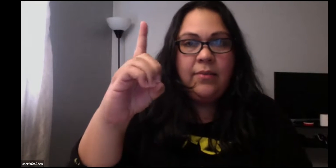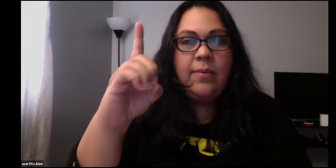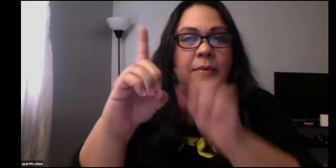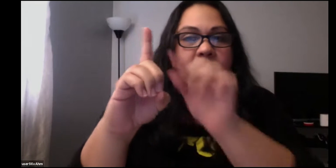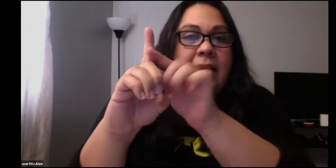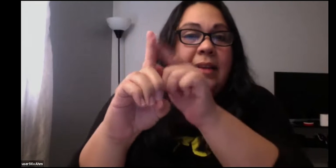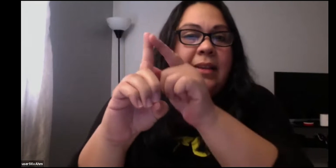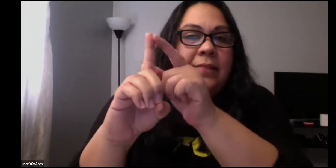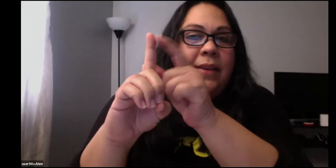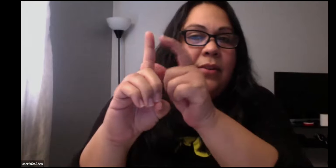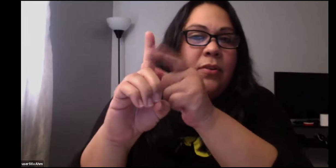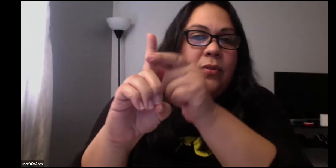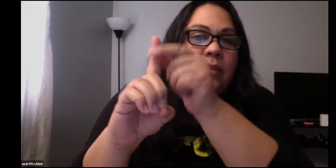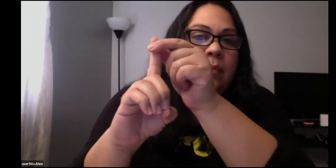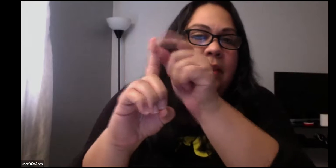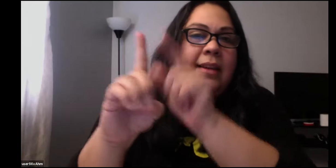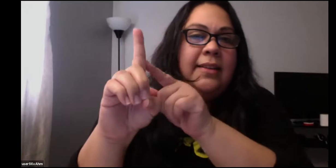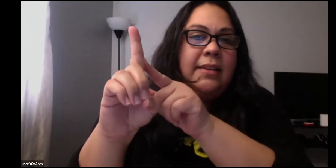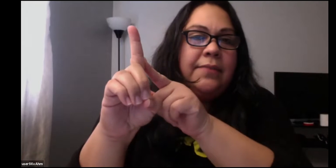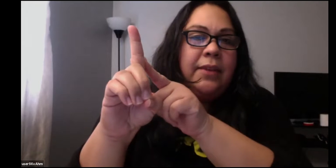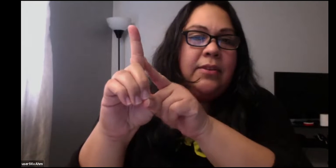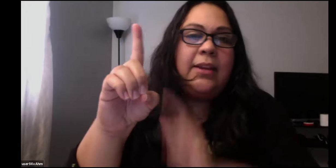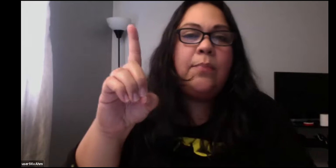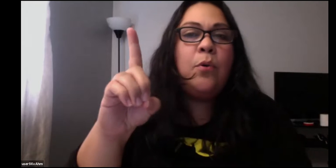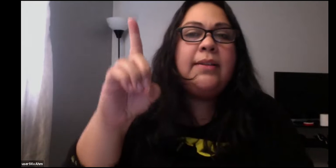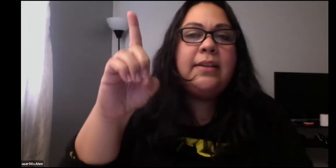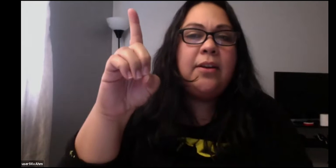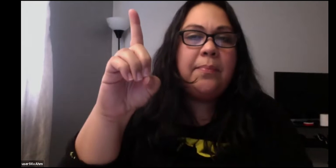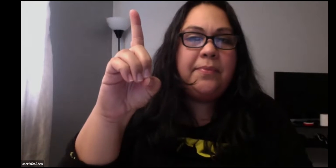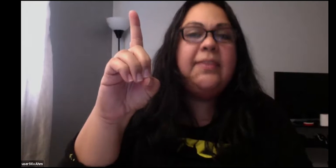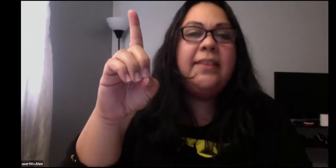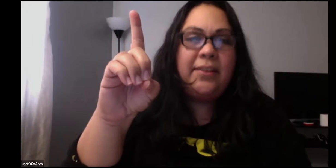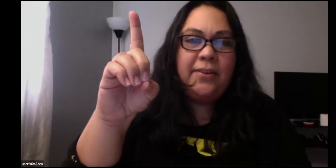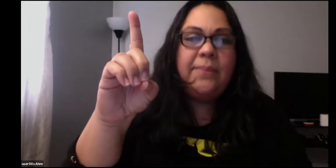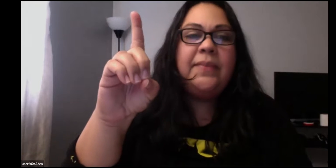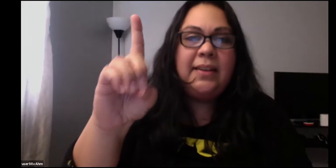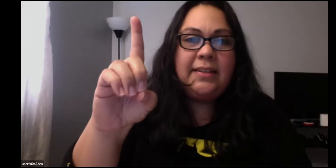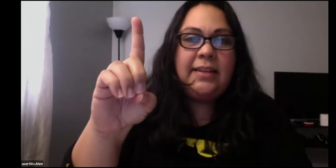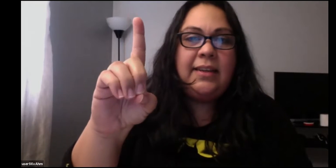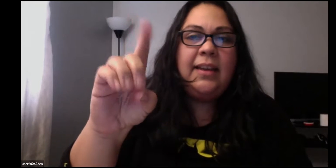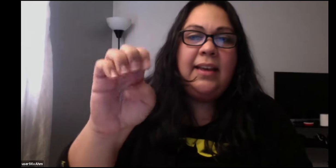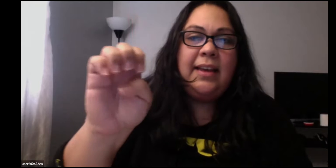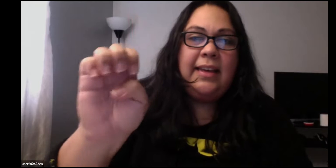Remember, the index finger goes up. The index finger, it's like you're pointing up. There you go. D,